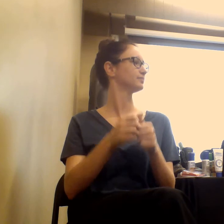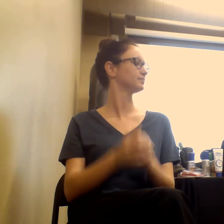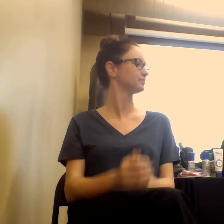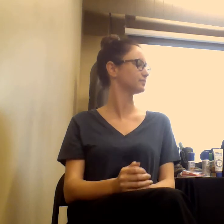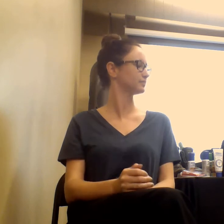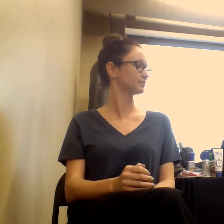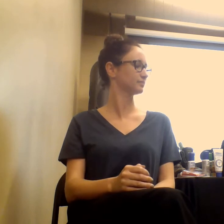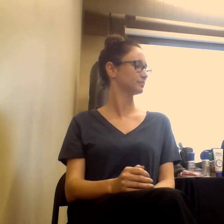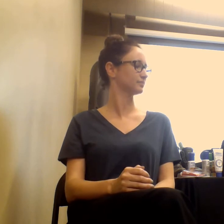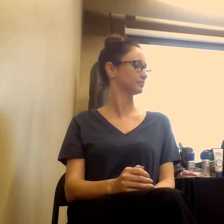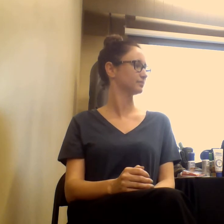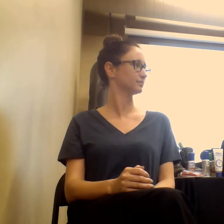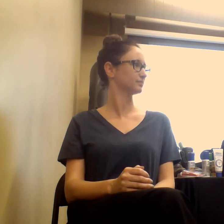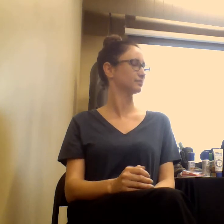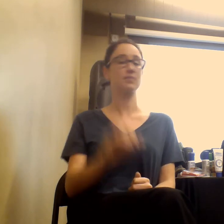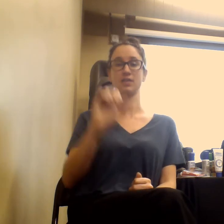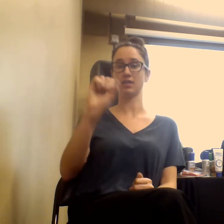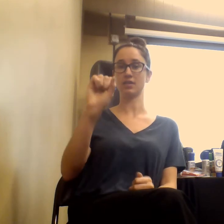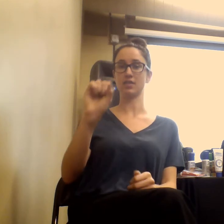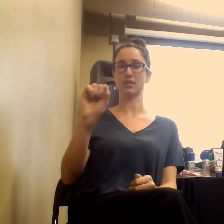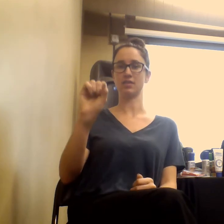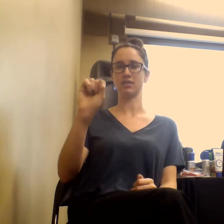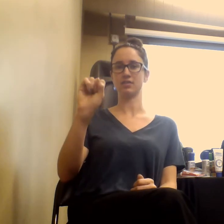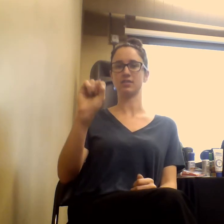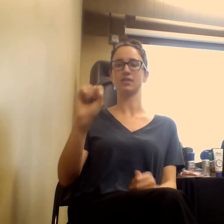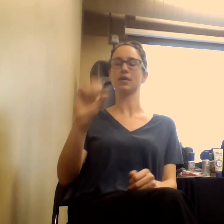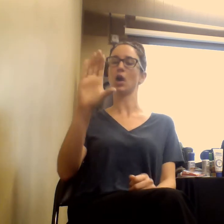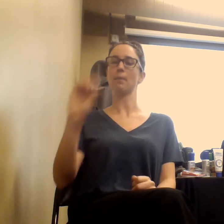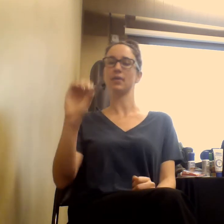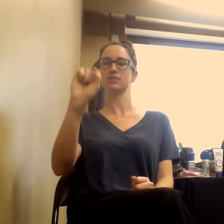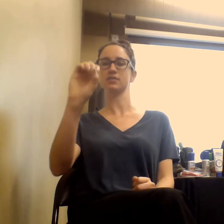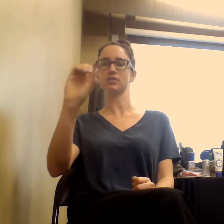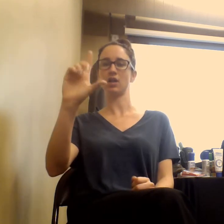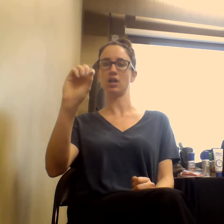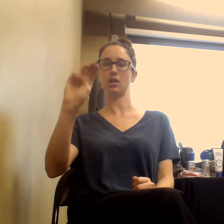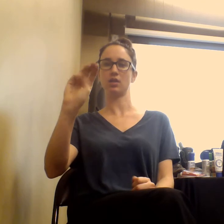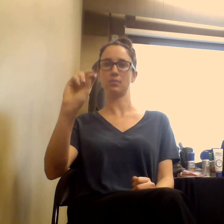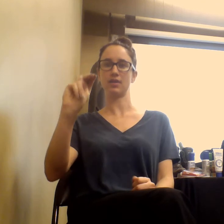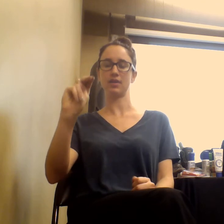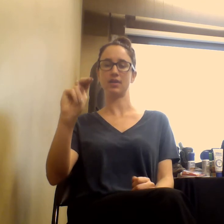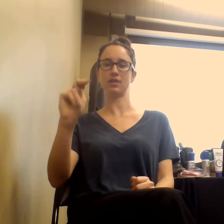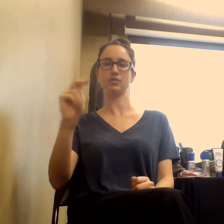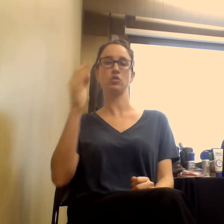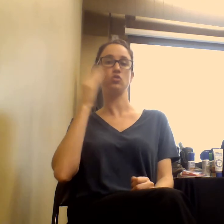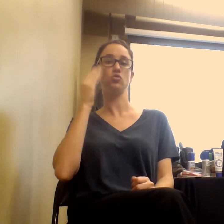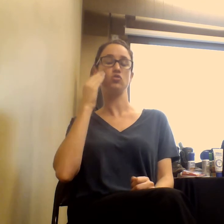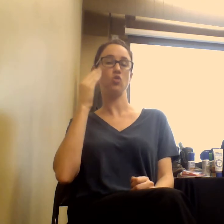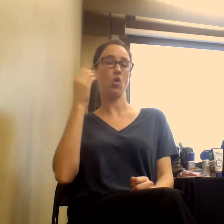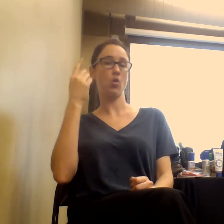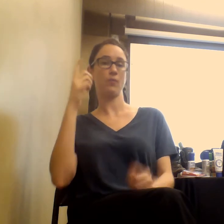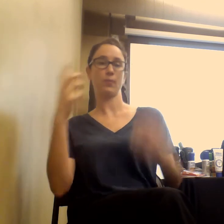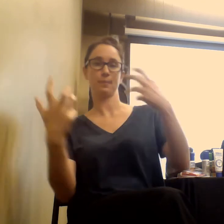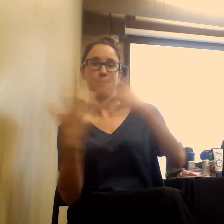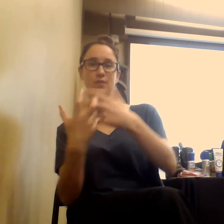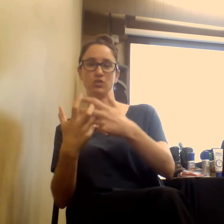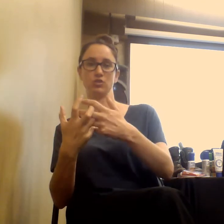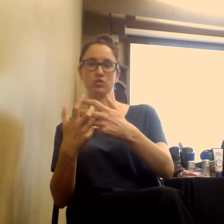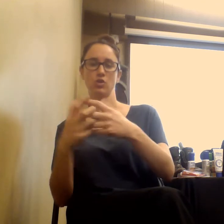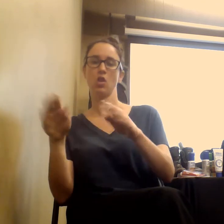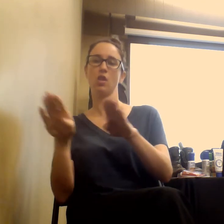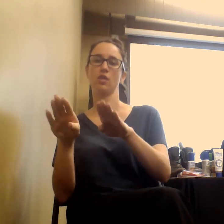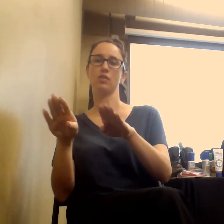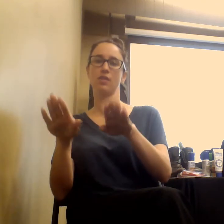narrow foot, which surprises me that I like them. I use a wide in this, and maybe my foot relaxes. Maybe when I have more